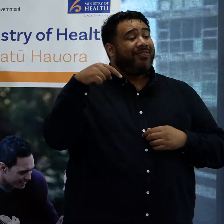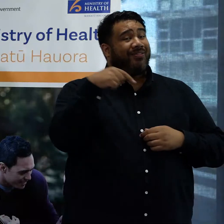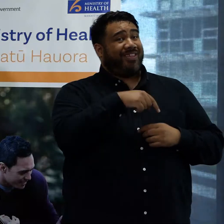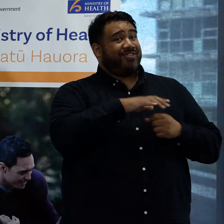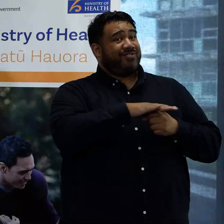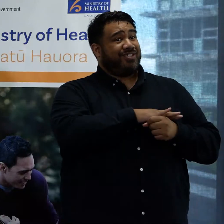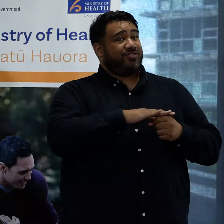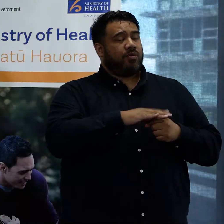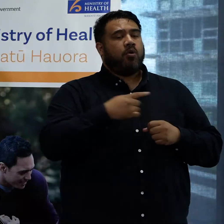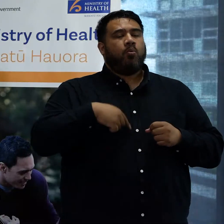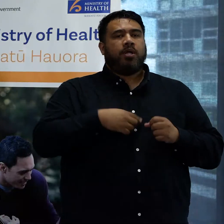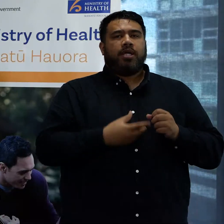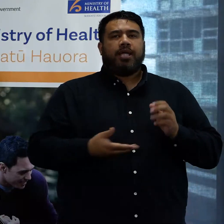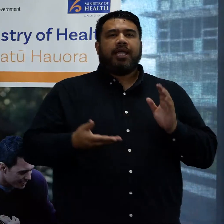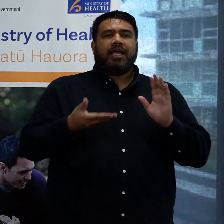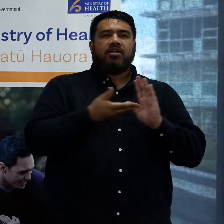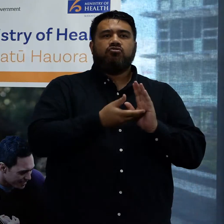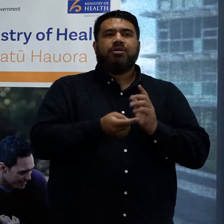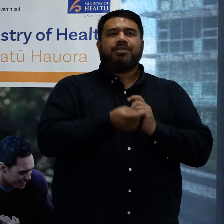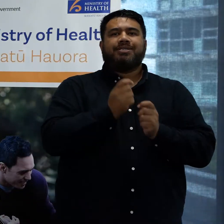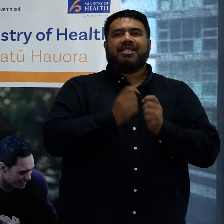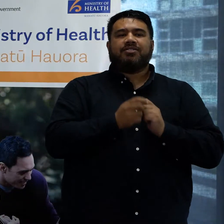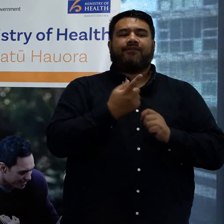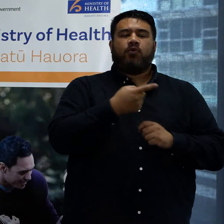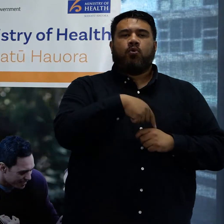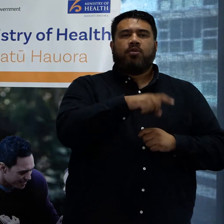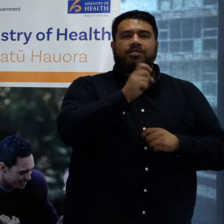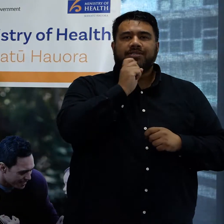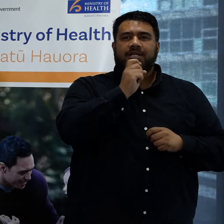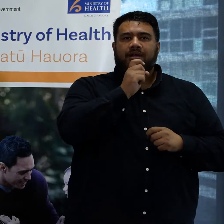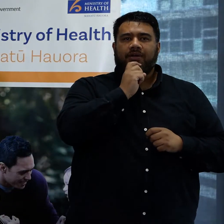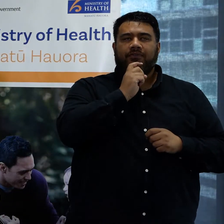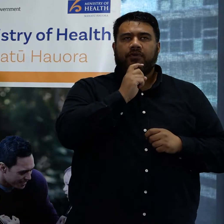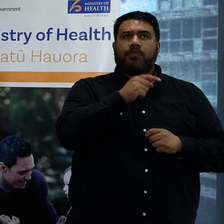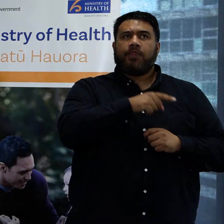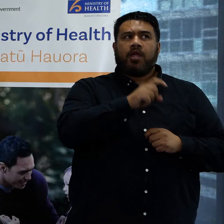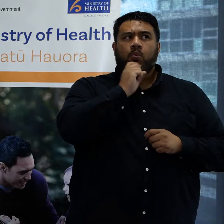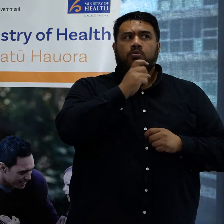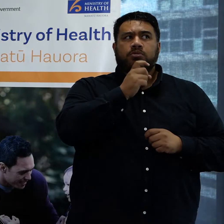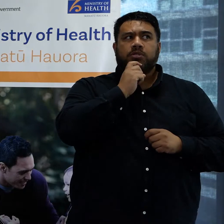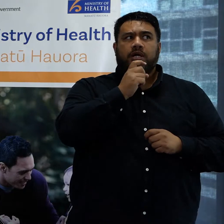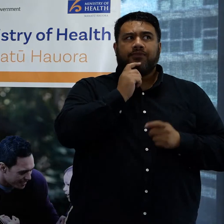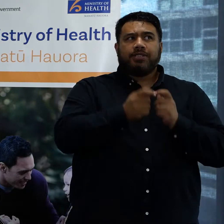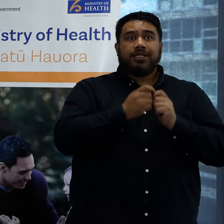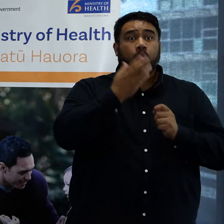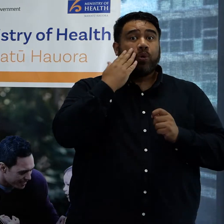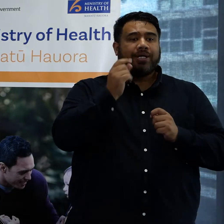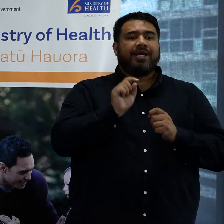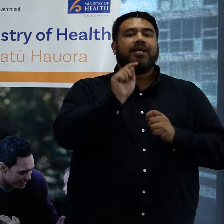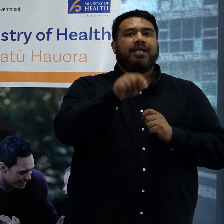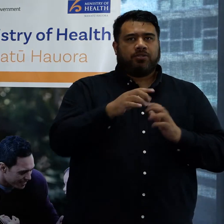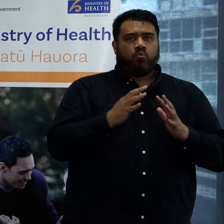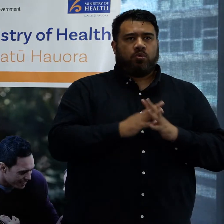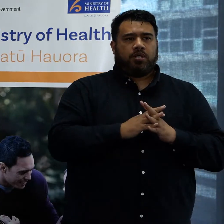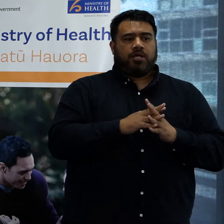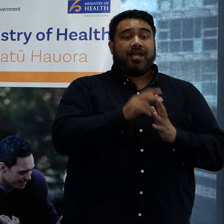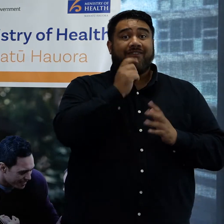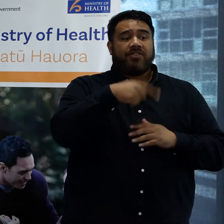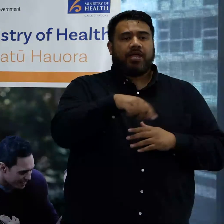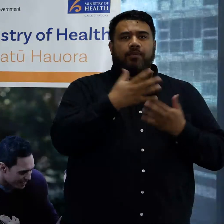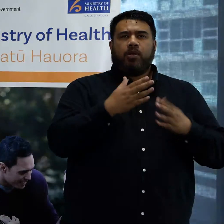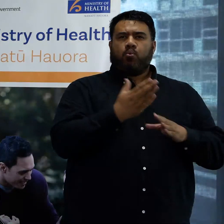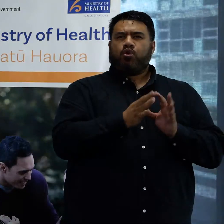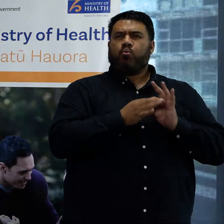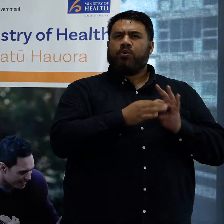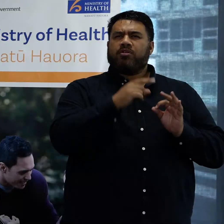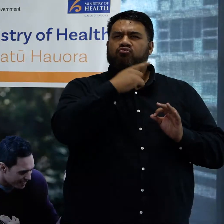in an extra test for those staff, which will be done early next week for all staff who have been working with those